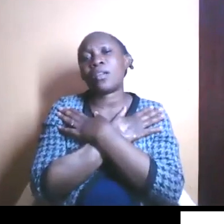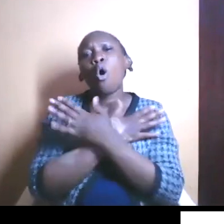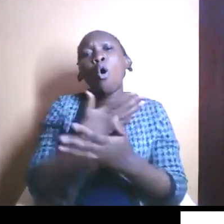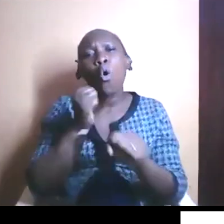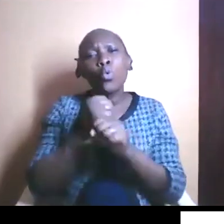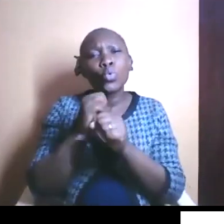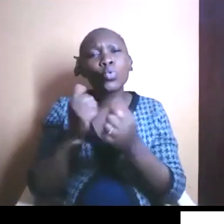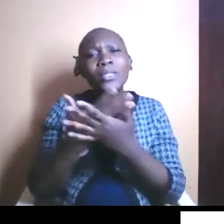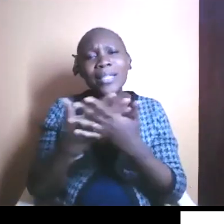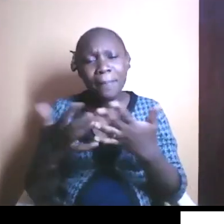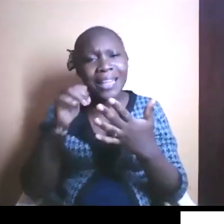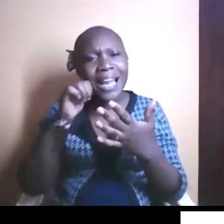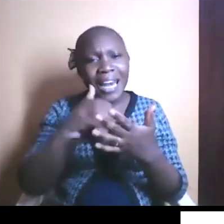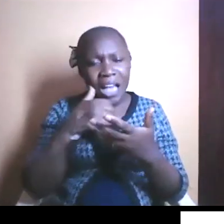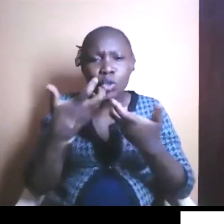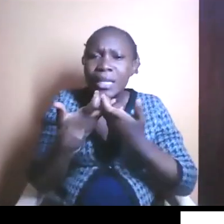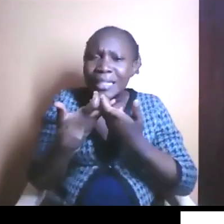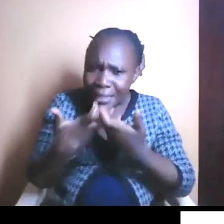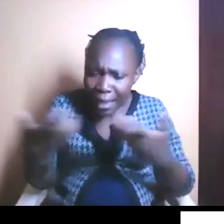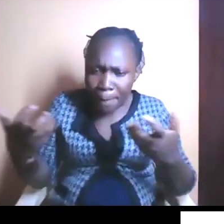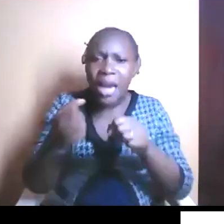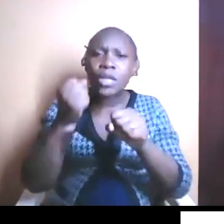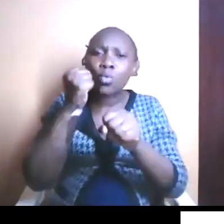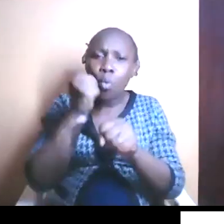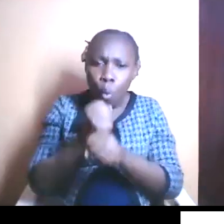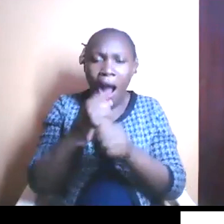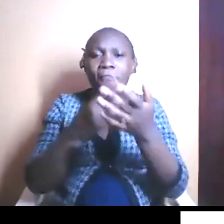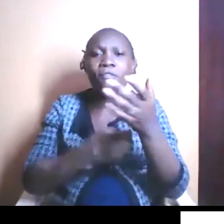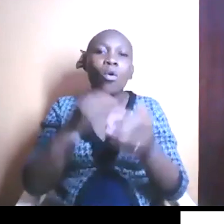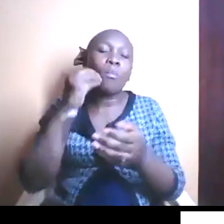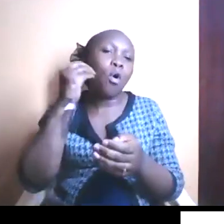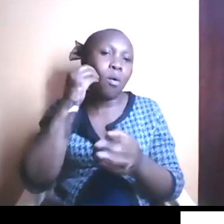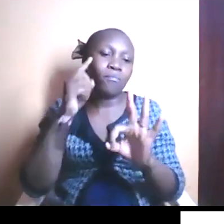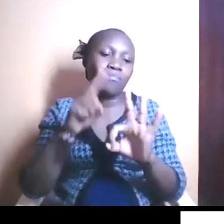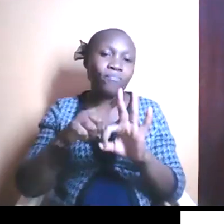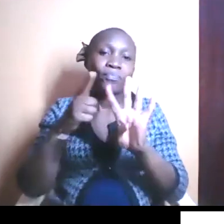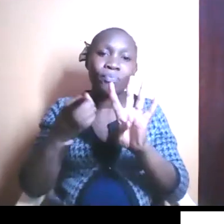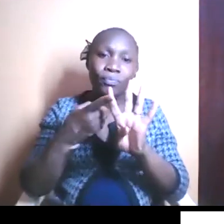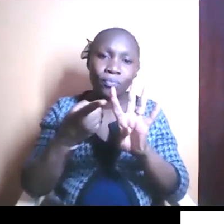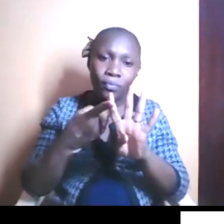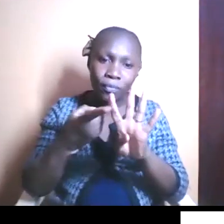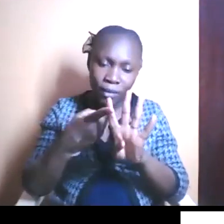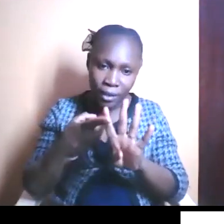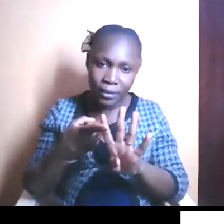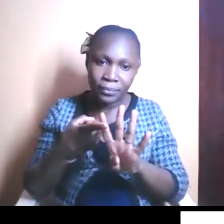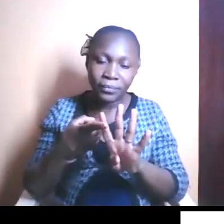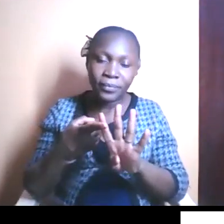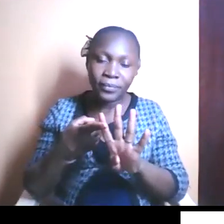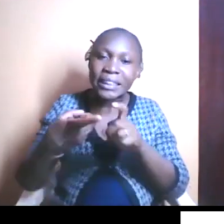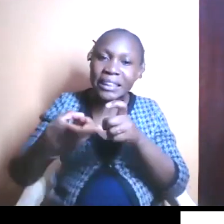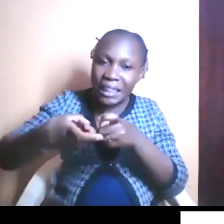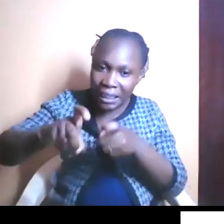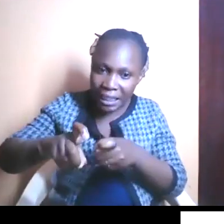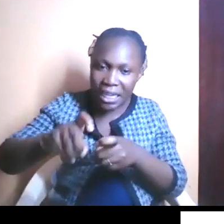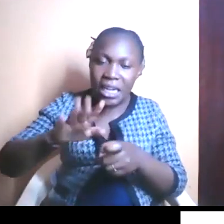Just separate work from home. And then number 4, increase your leadership. Remember that in life, it's not what